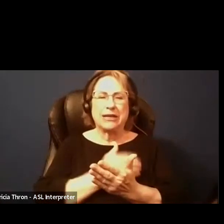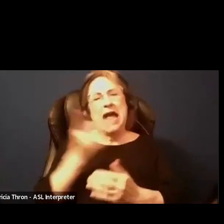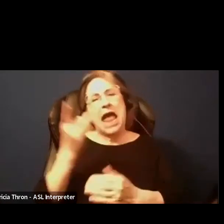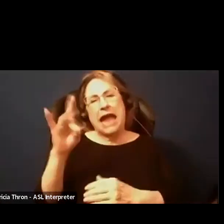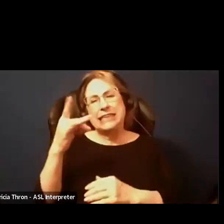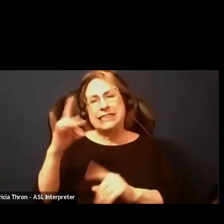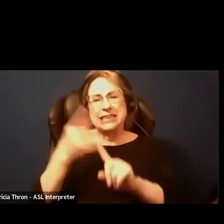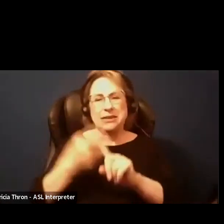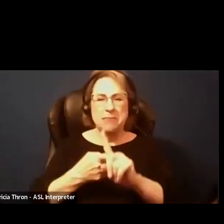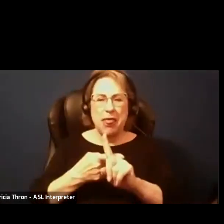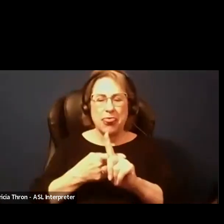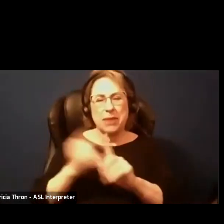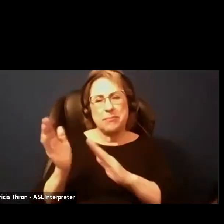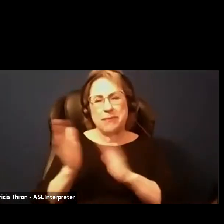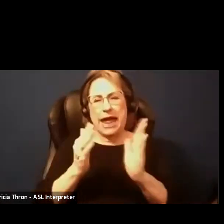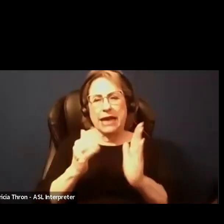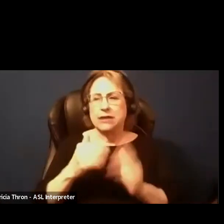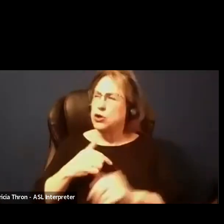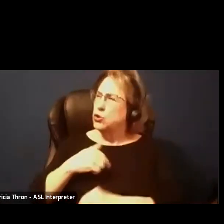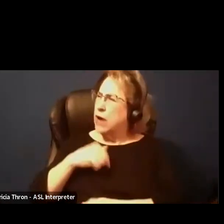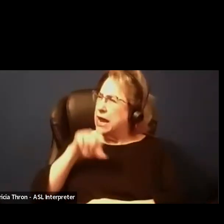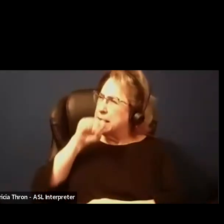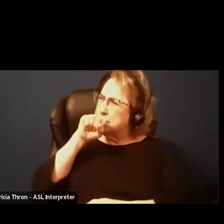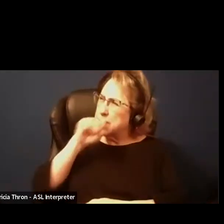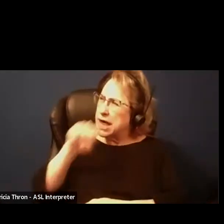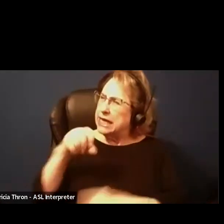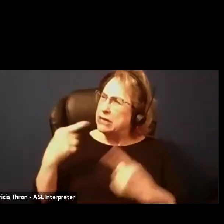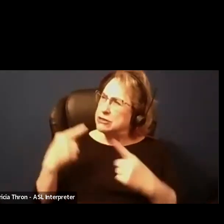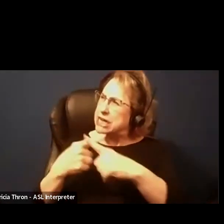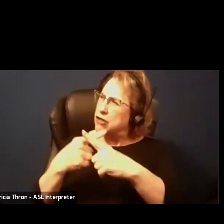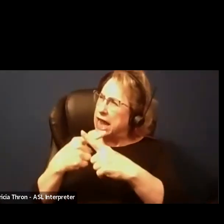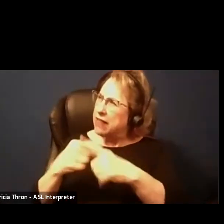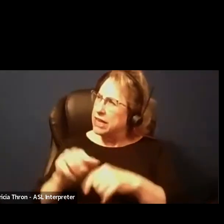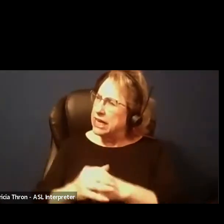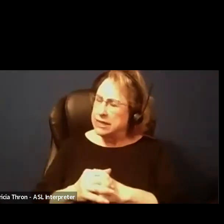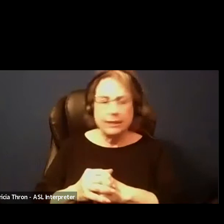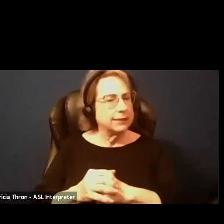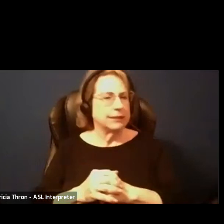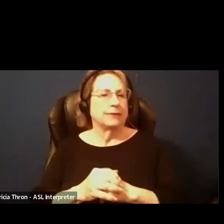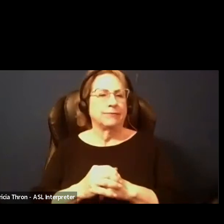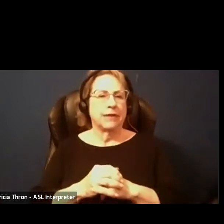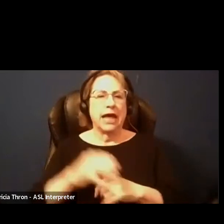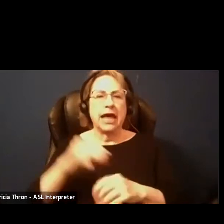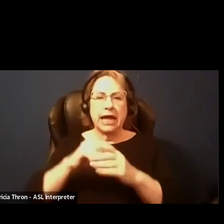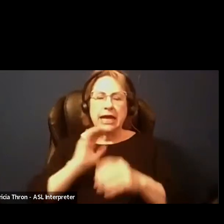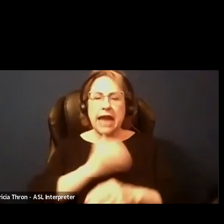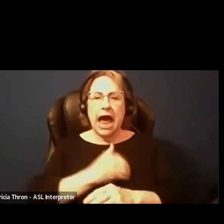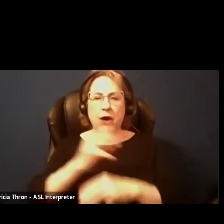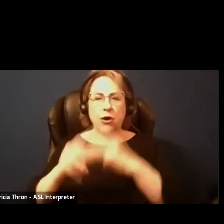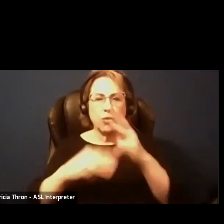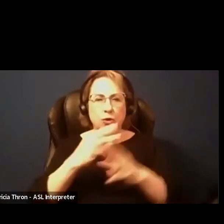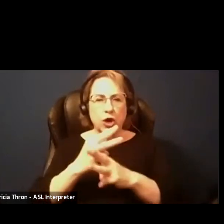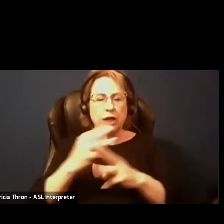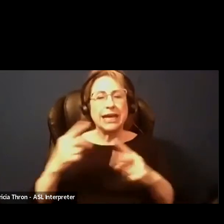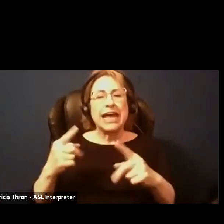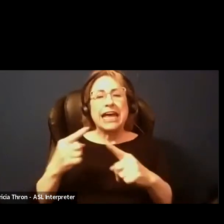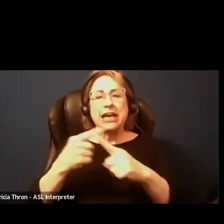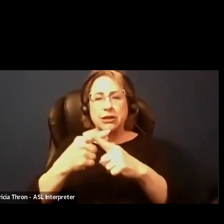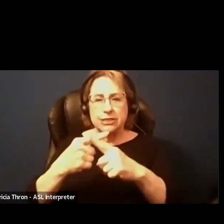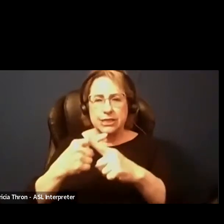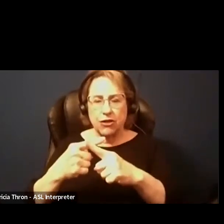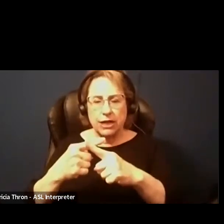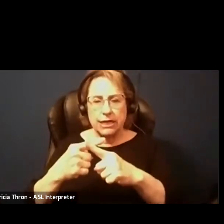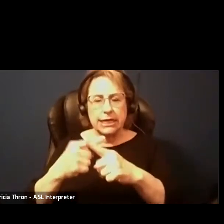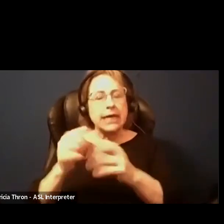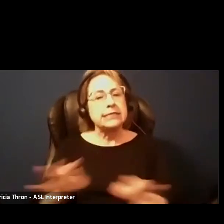plan. Love that. Intersectionality. Lots of it in our world. Intersectionality is massive